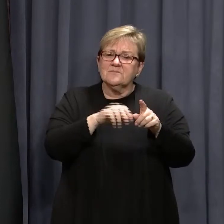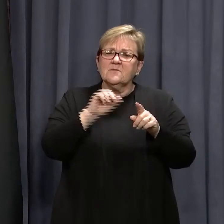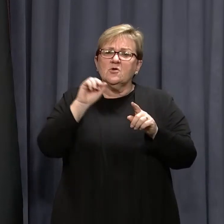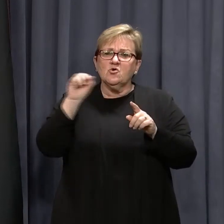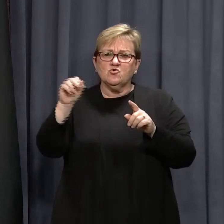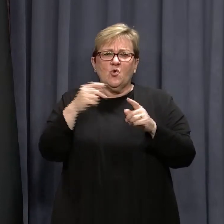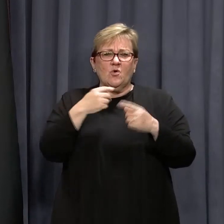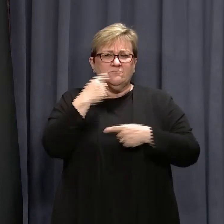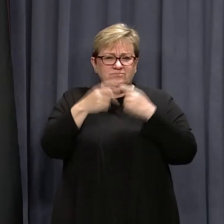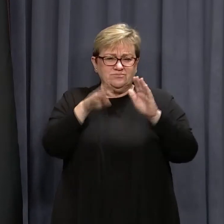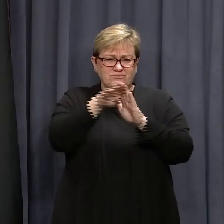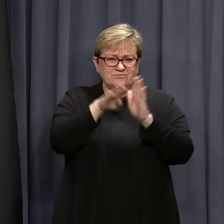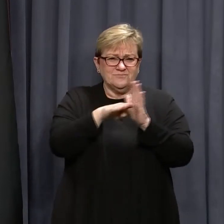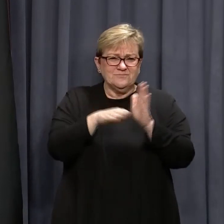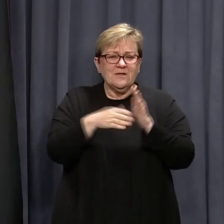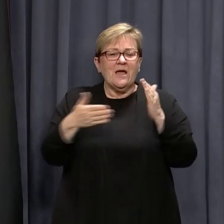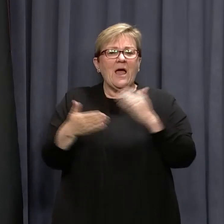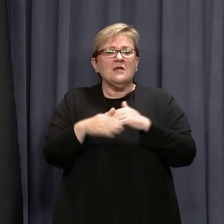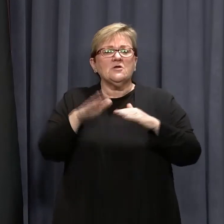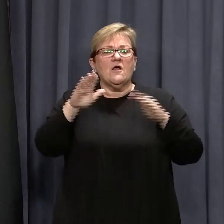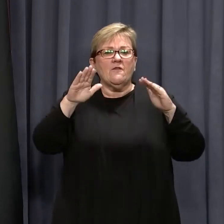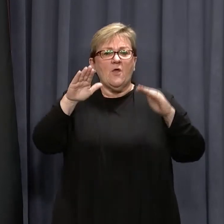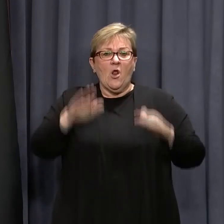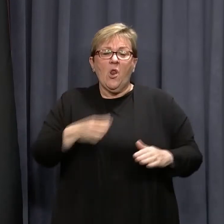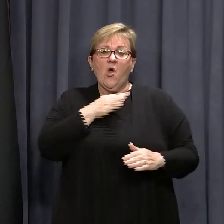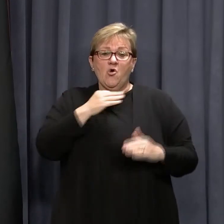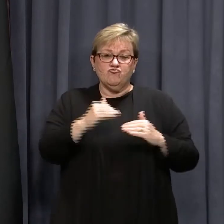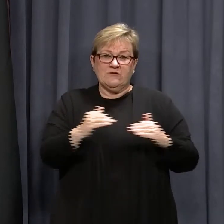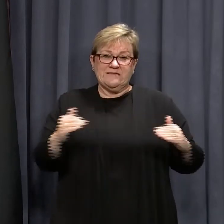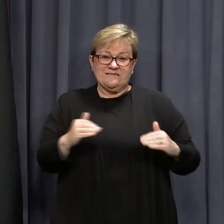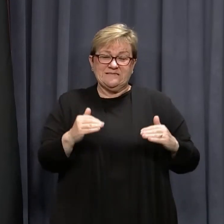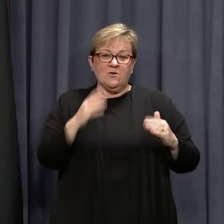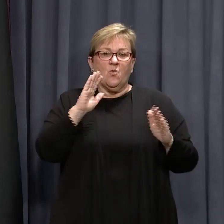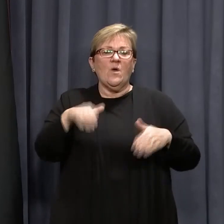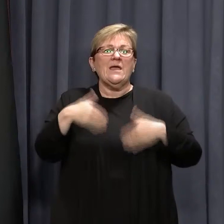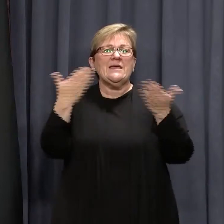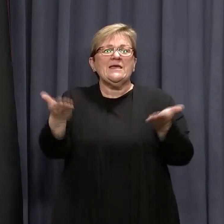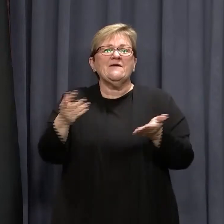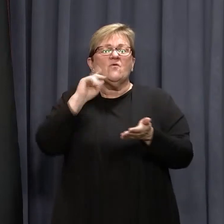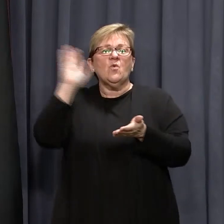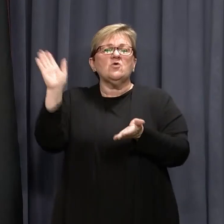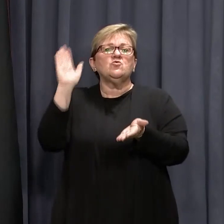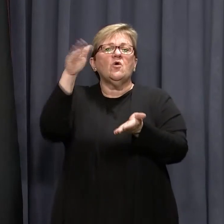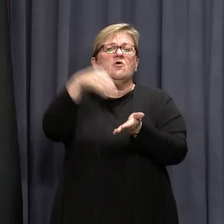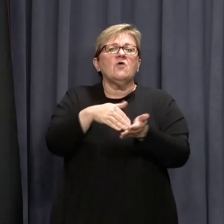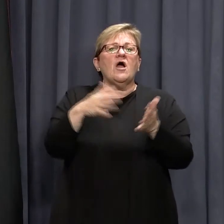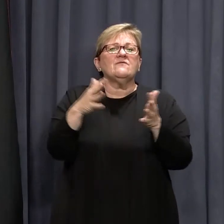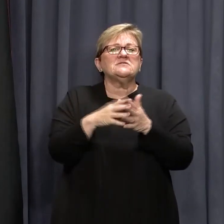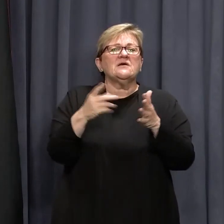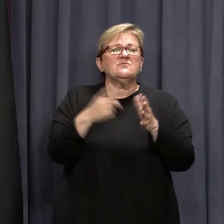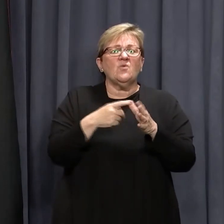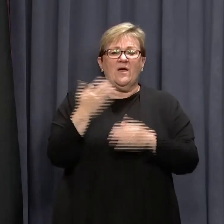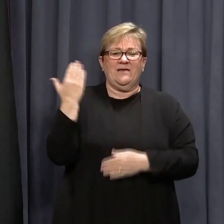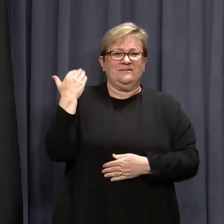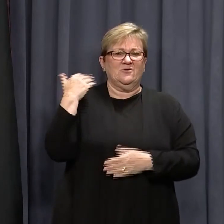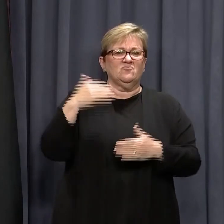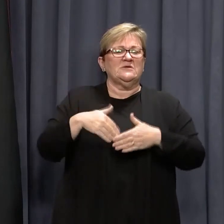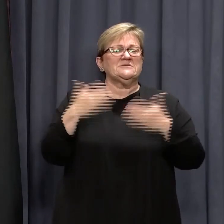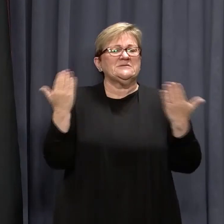existing directions under the low-risk settings provided to them when they entered WA in recent